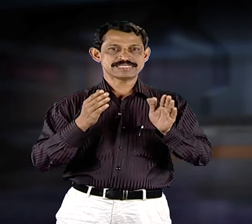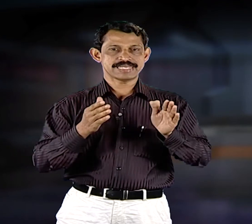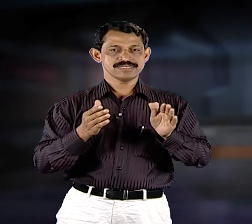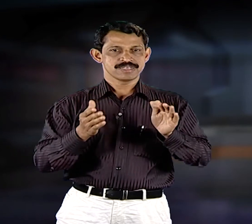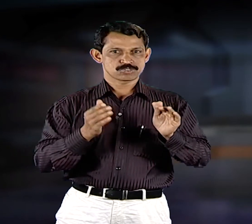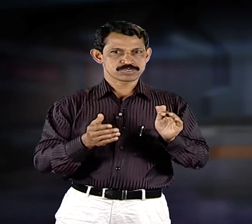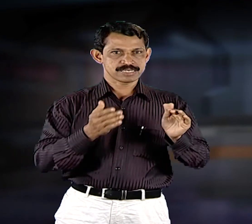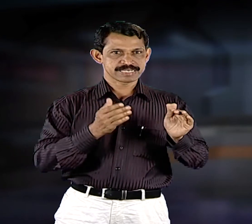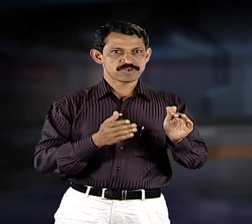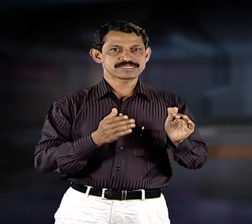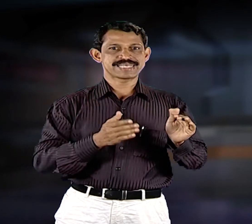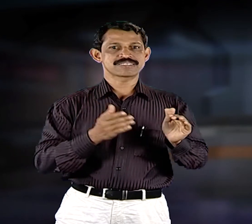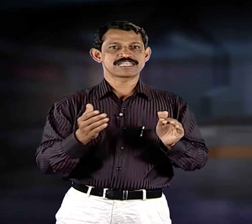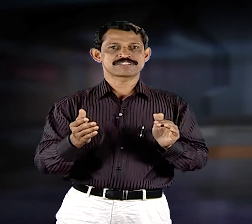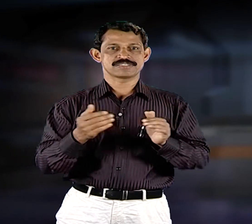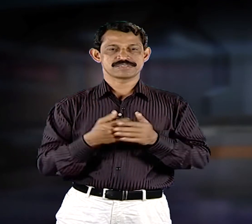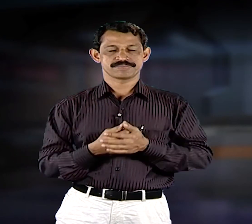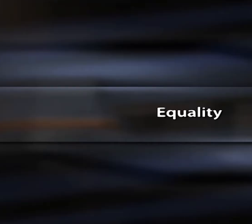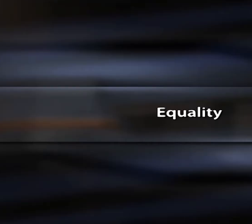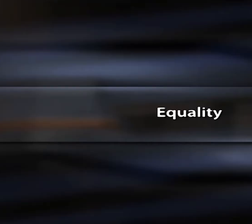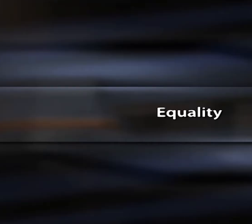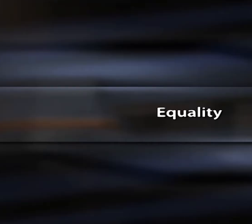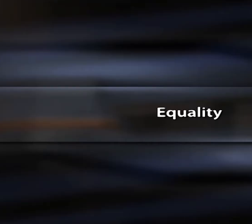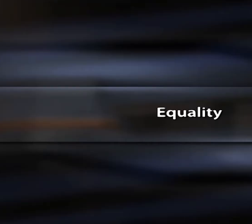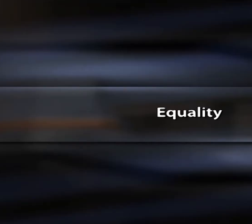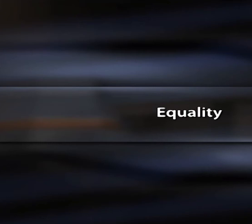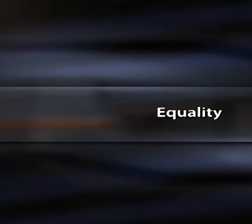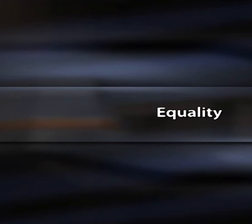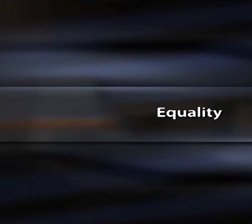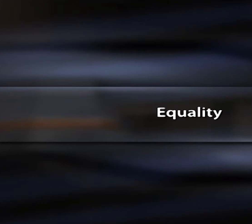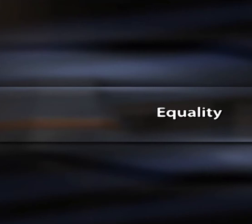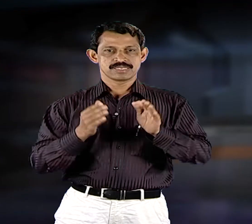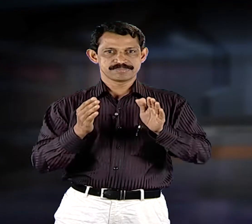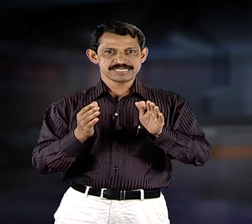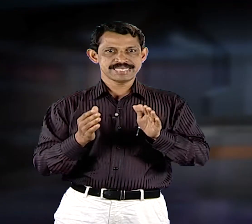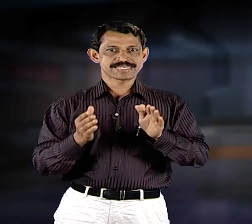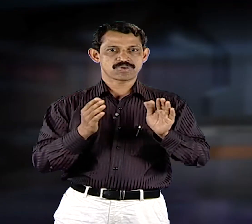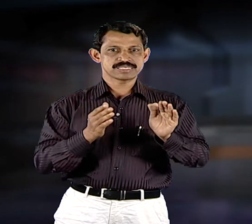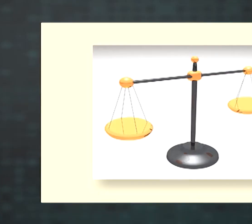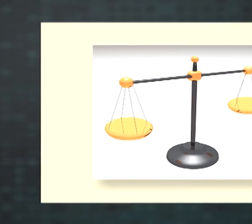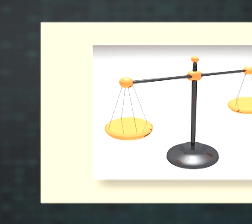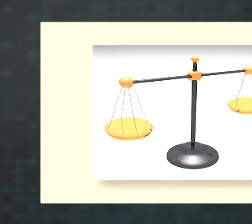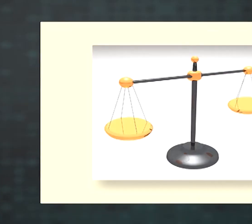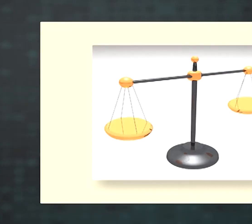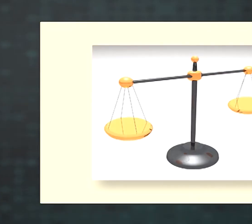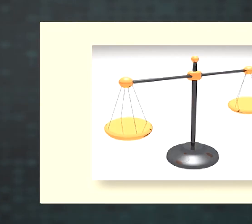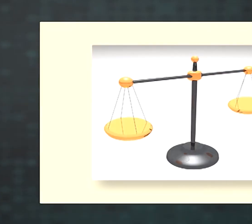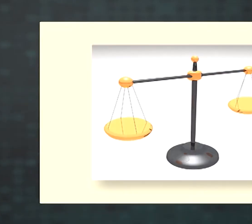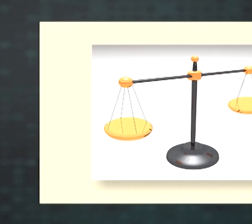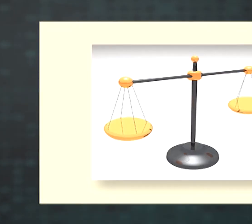maintain social give and take relations. Equality. Liberty and equality share an intrinsic bond.